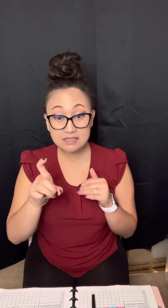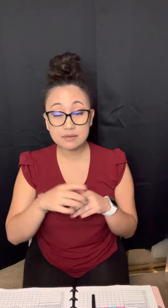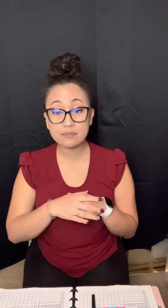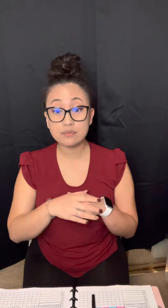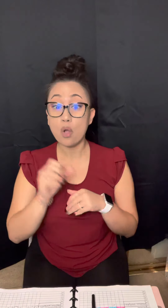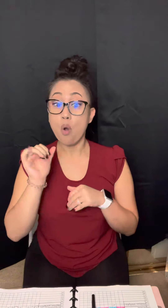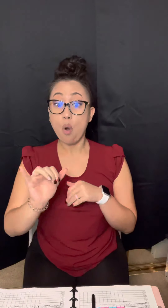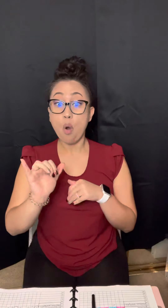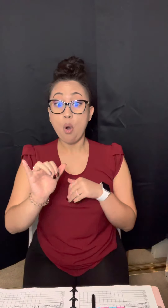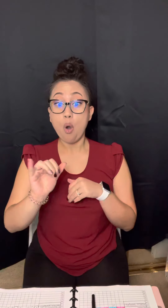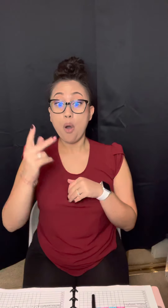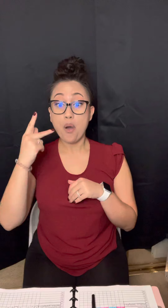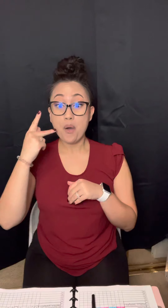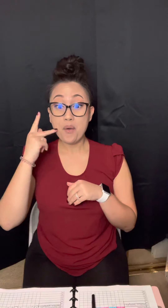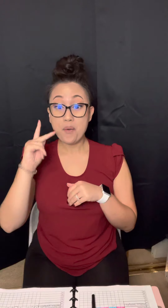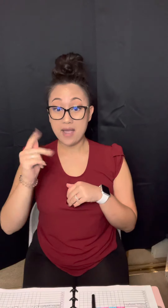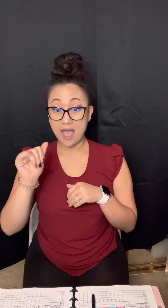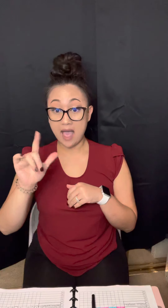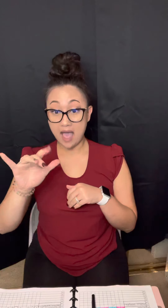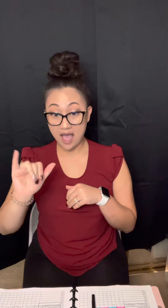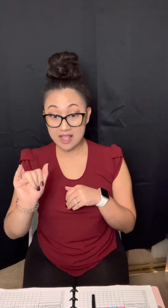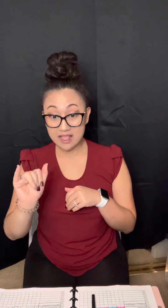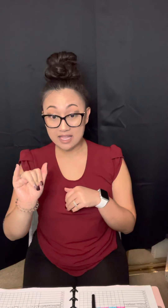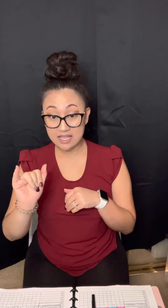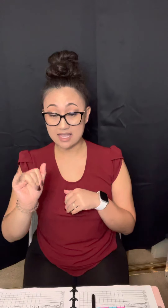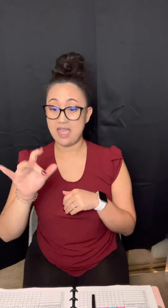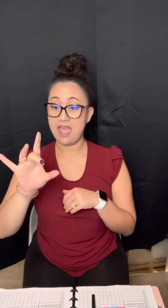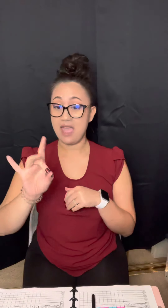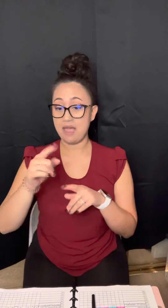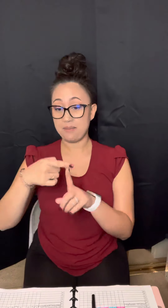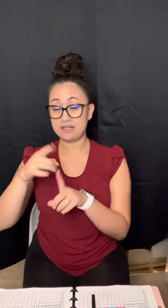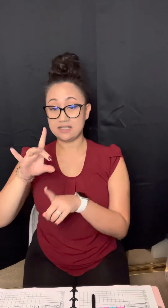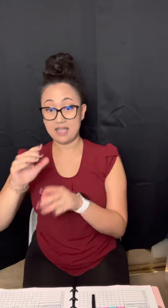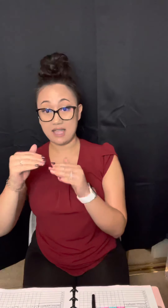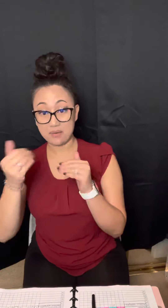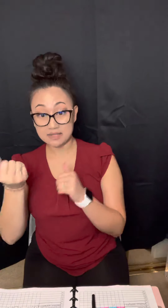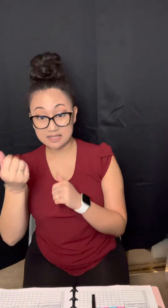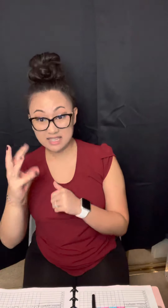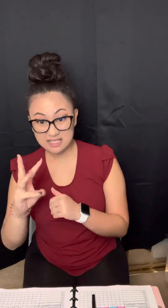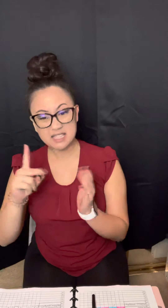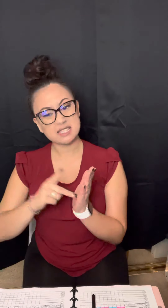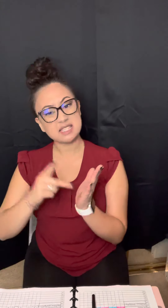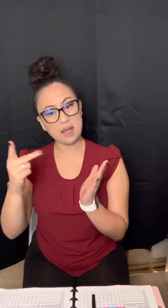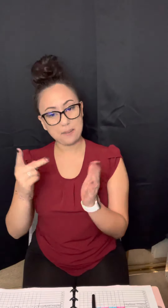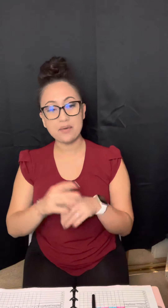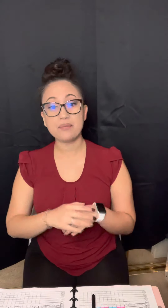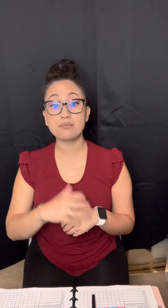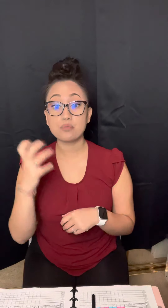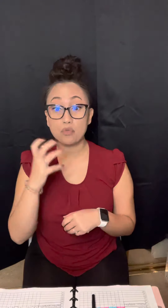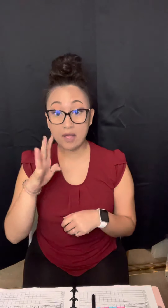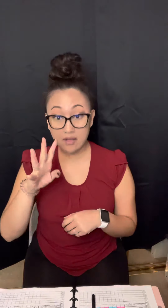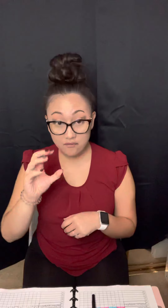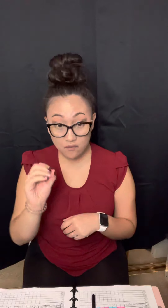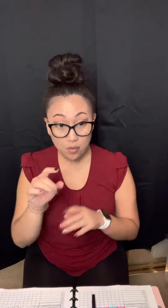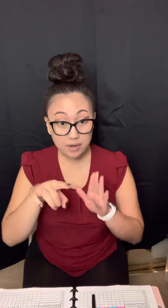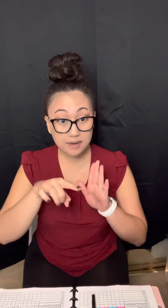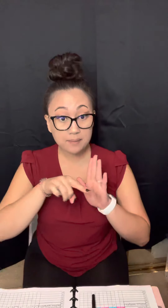double. Woohoo! I like it. Wow, 40 minus 34 equals